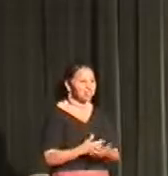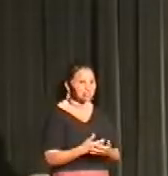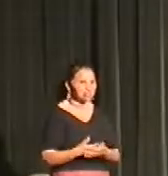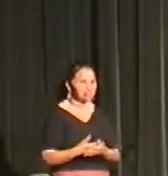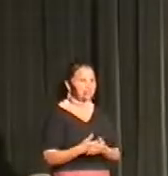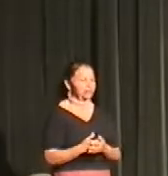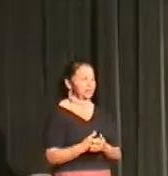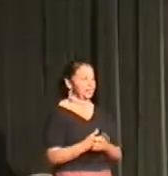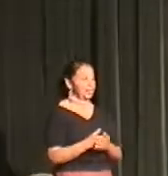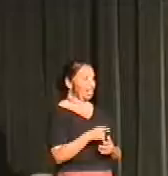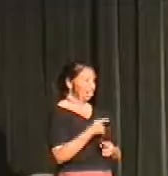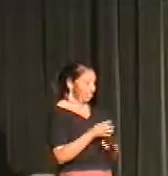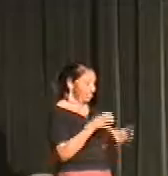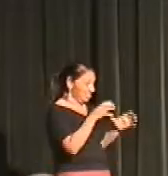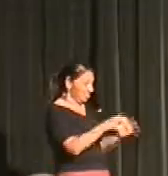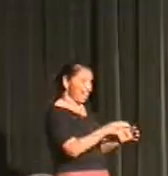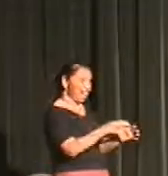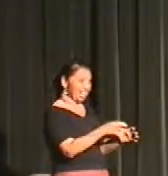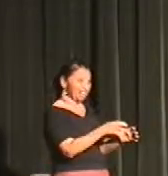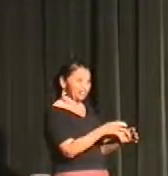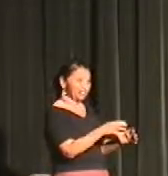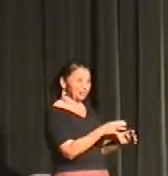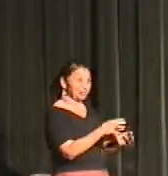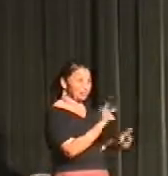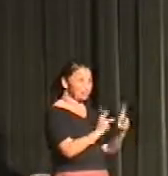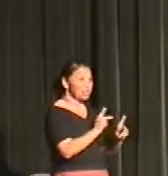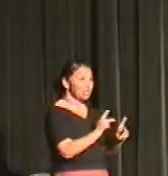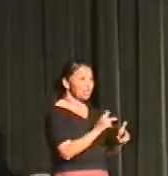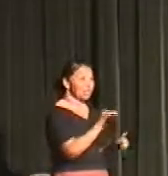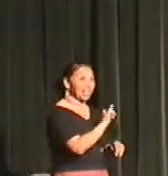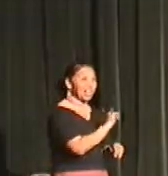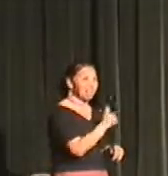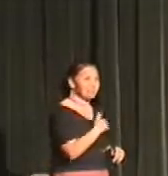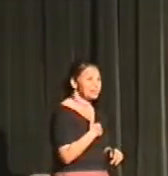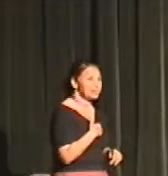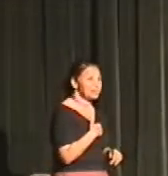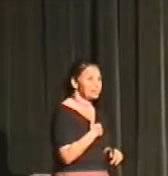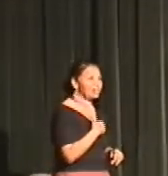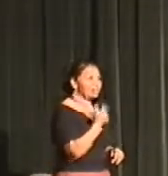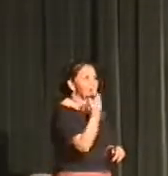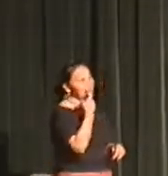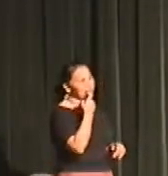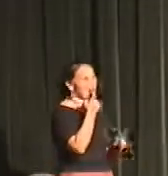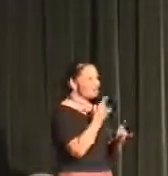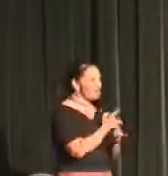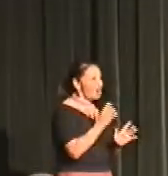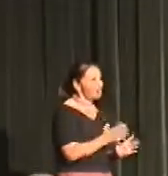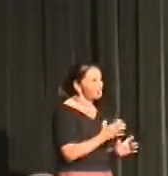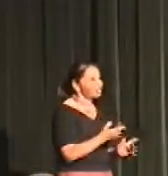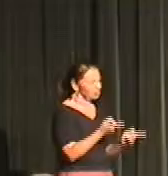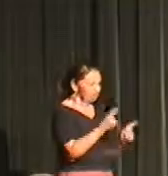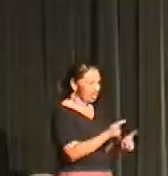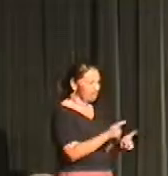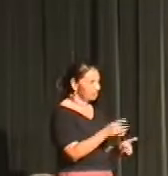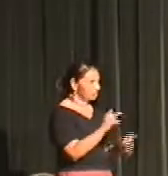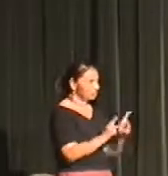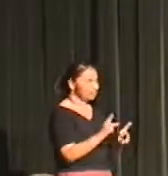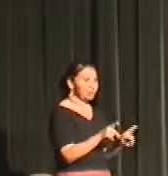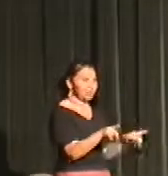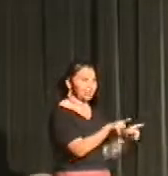that's where people like me, because I'm an alcoholic, that's what happens to people like me, you know. And because